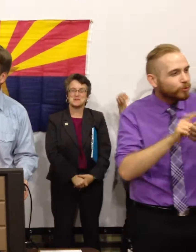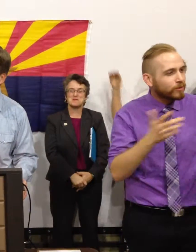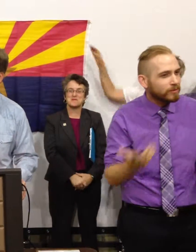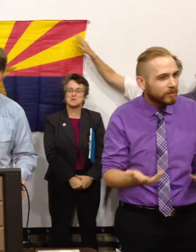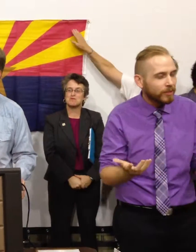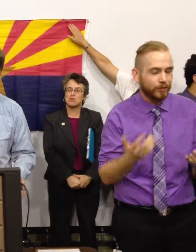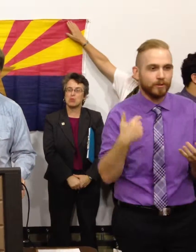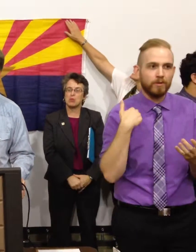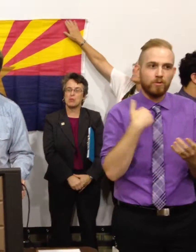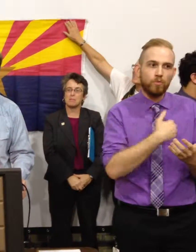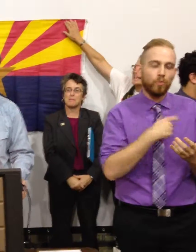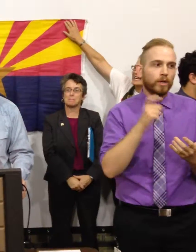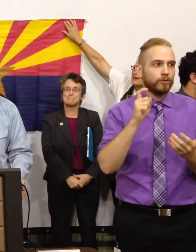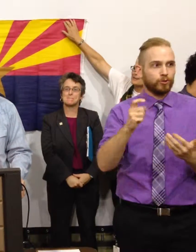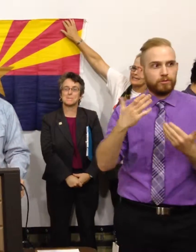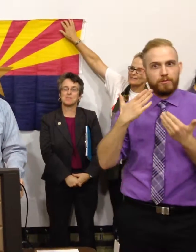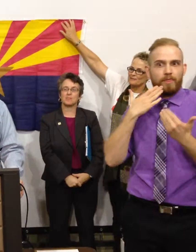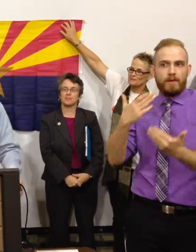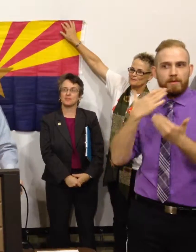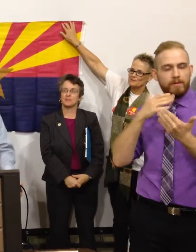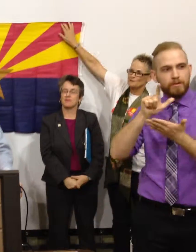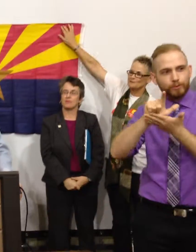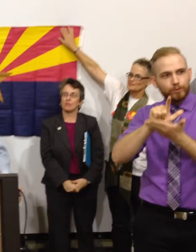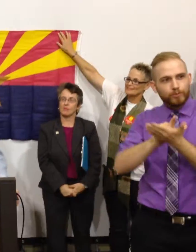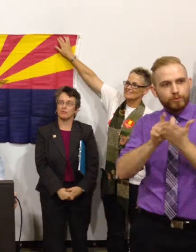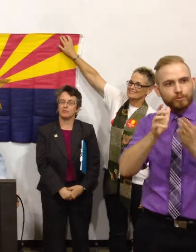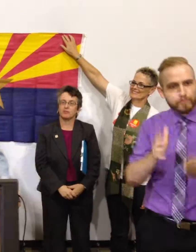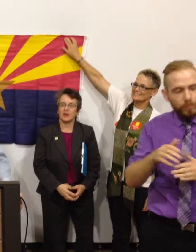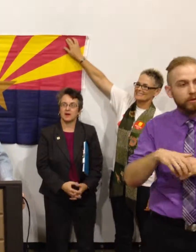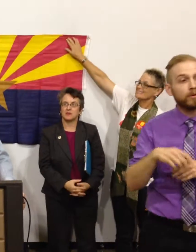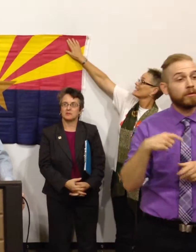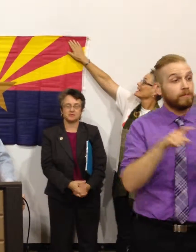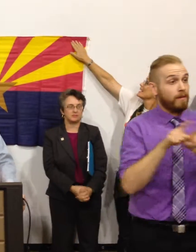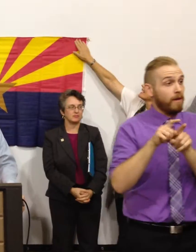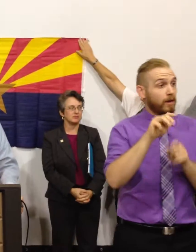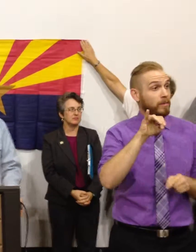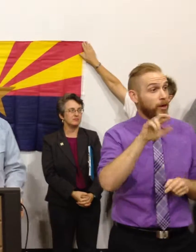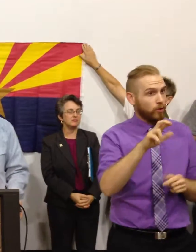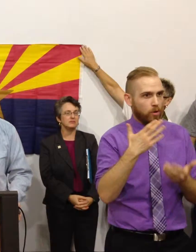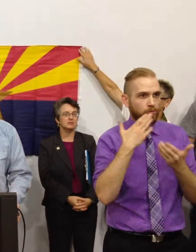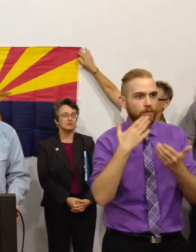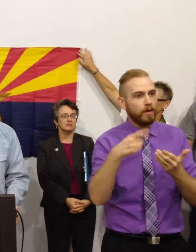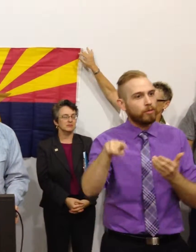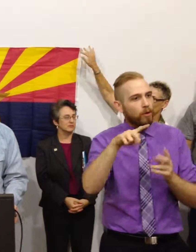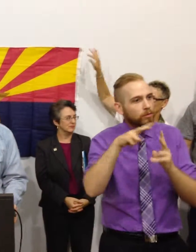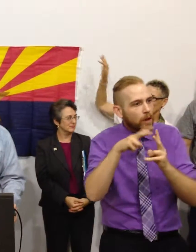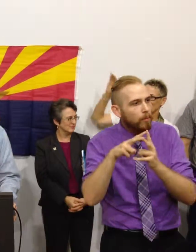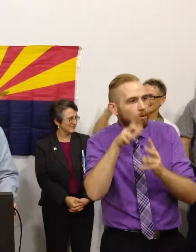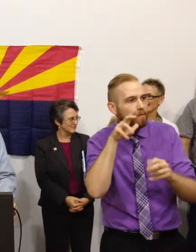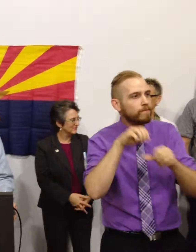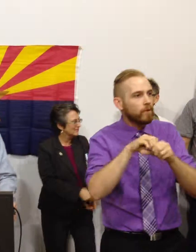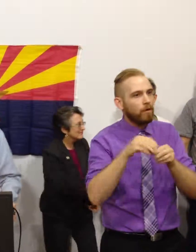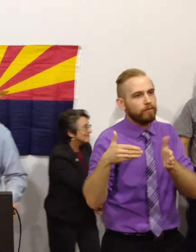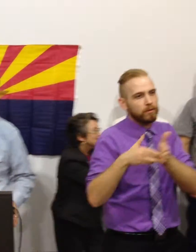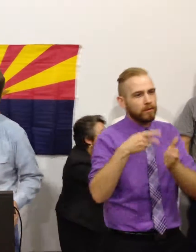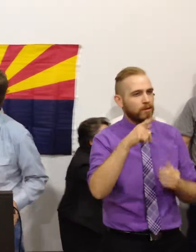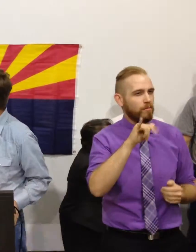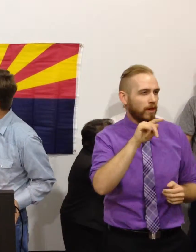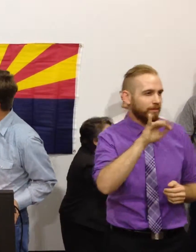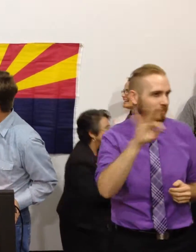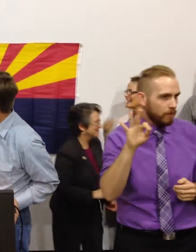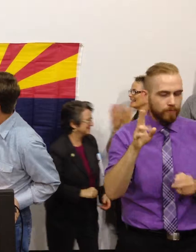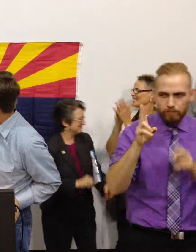them a huge debt of gratitude. And as mayor, I do want to thank the courageous couple who served as the plaintiffs in this case. We honor you and thank